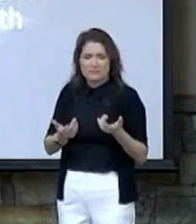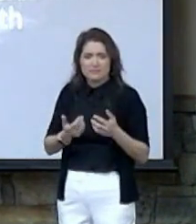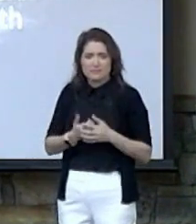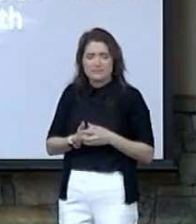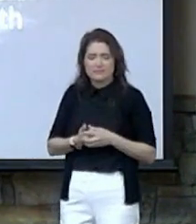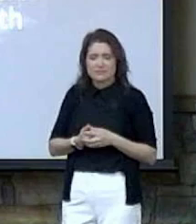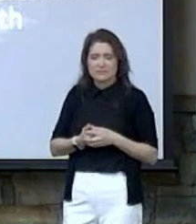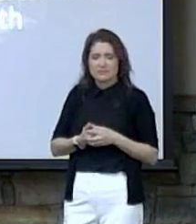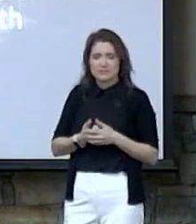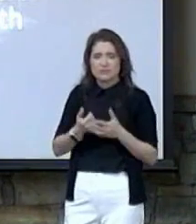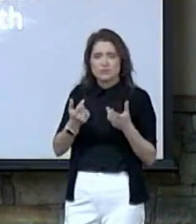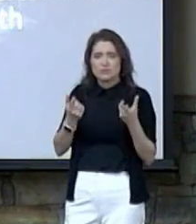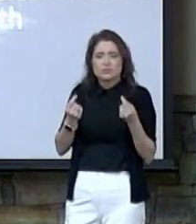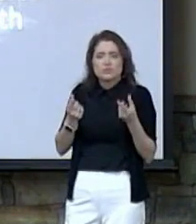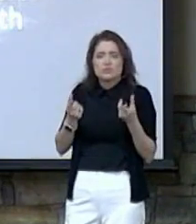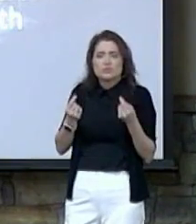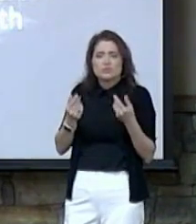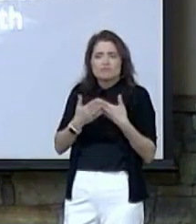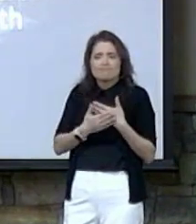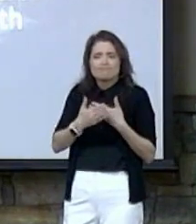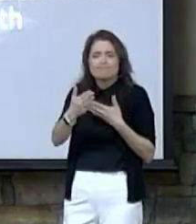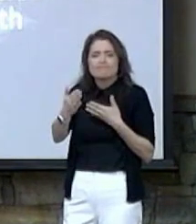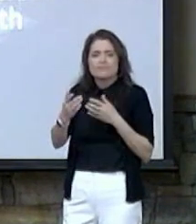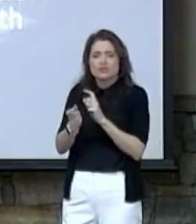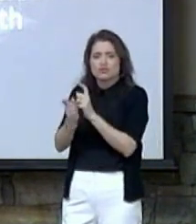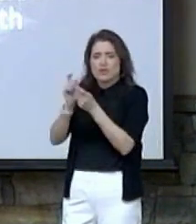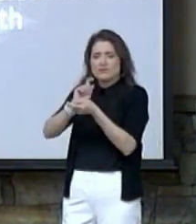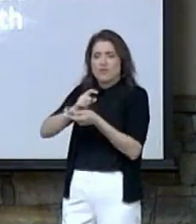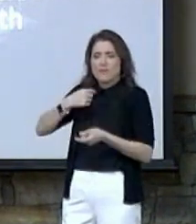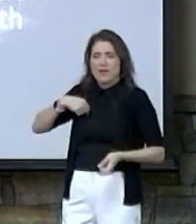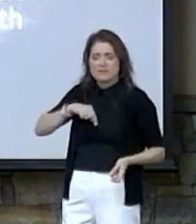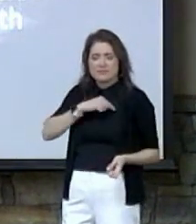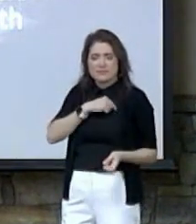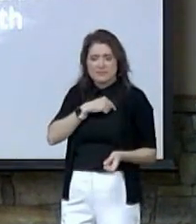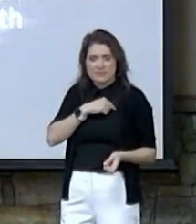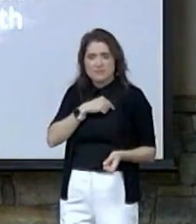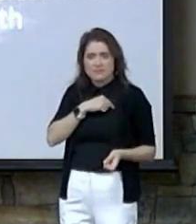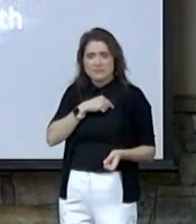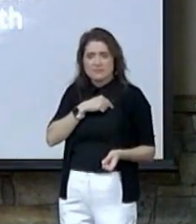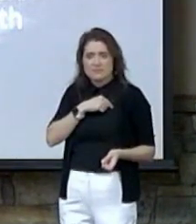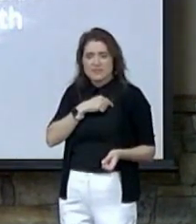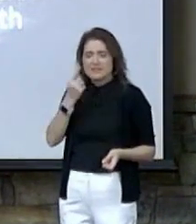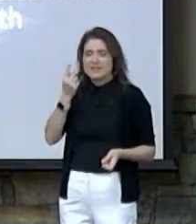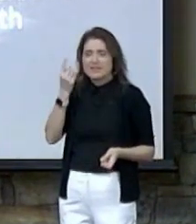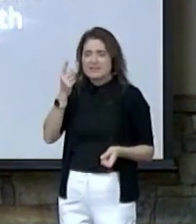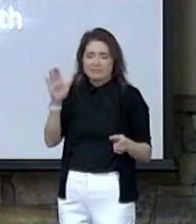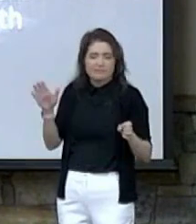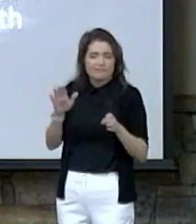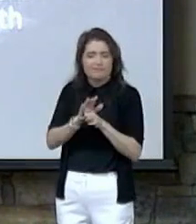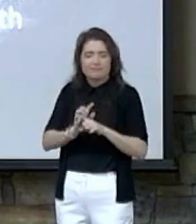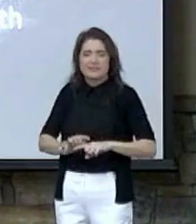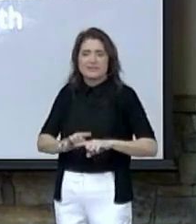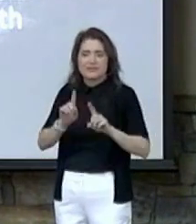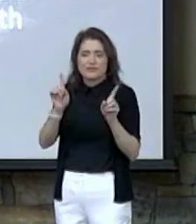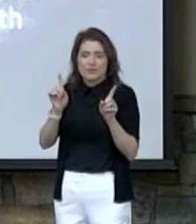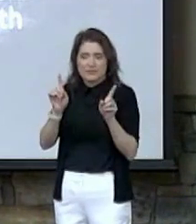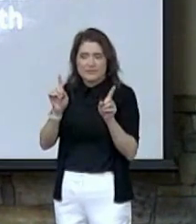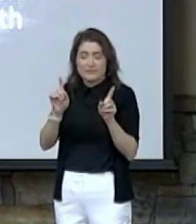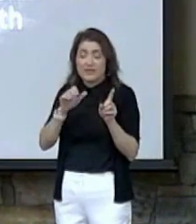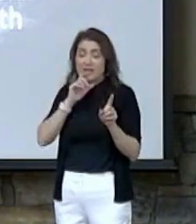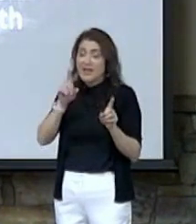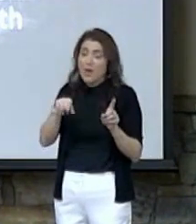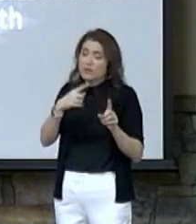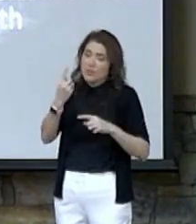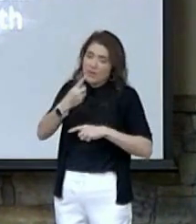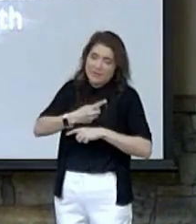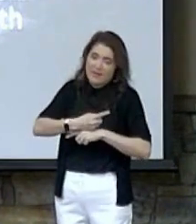What does it do to transform us into something completely different? Not just one